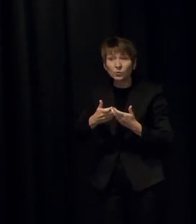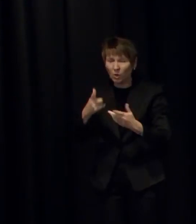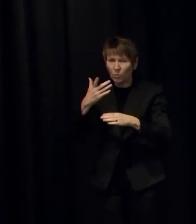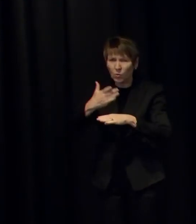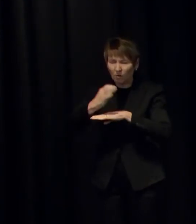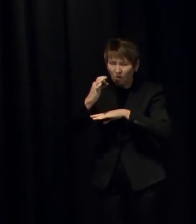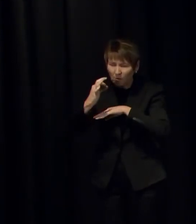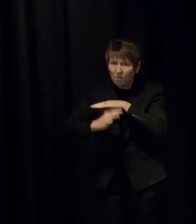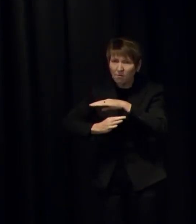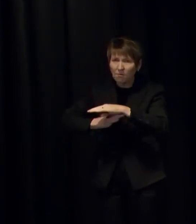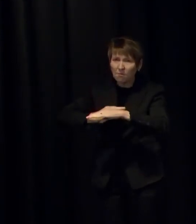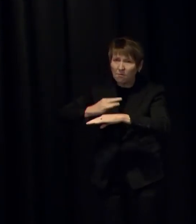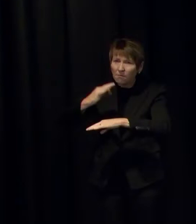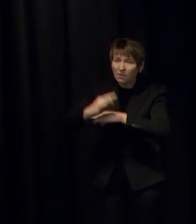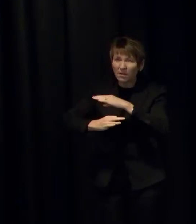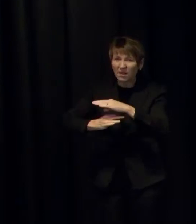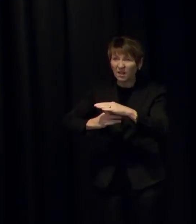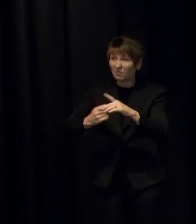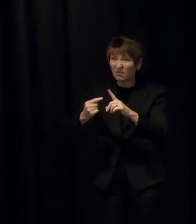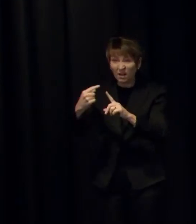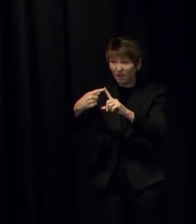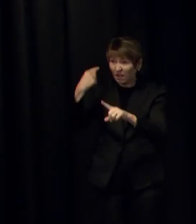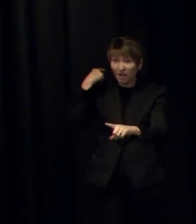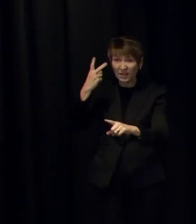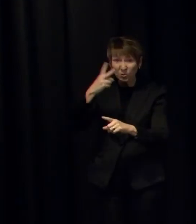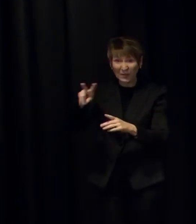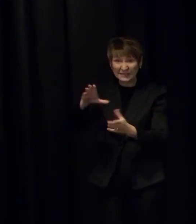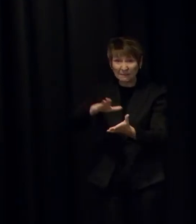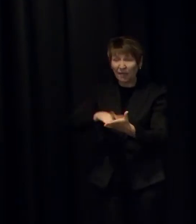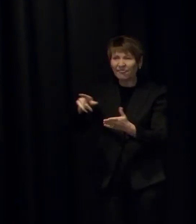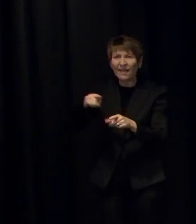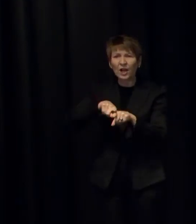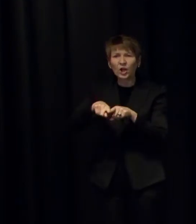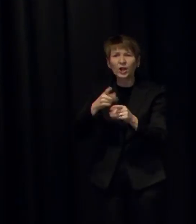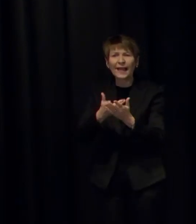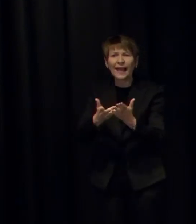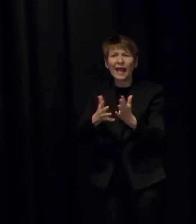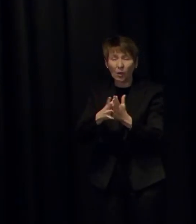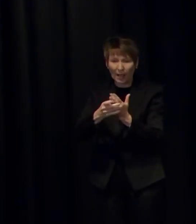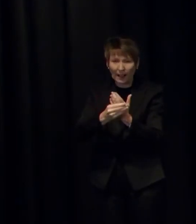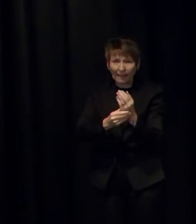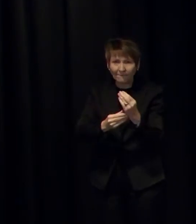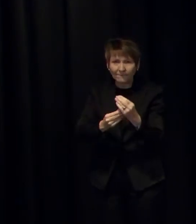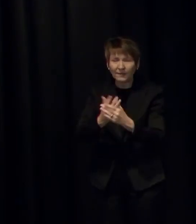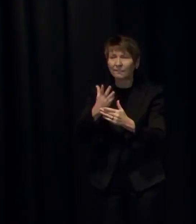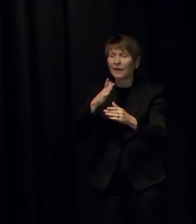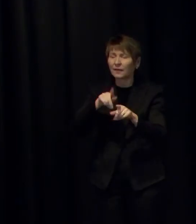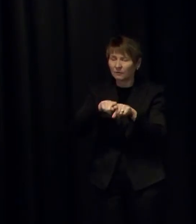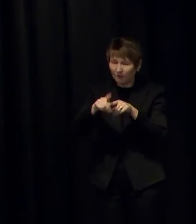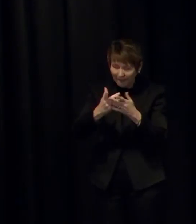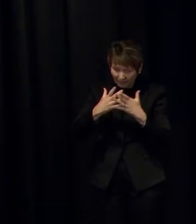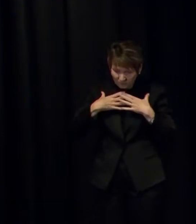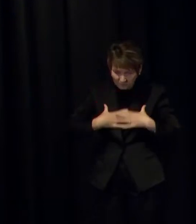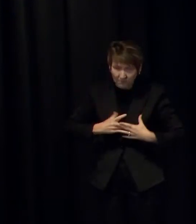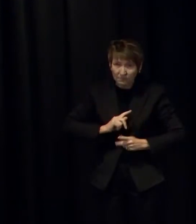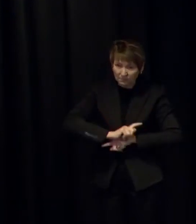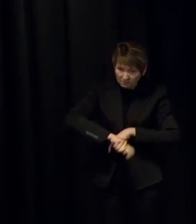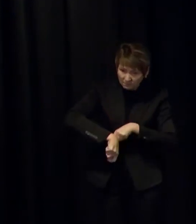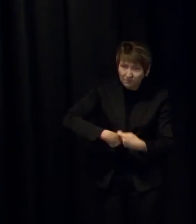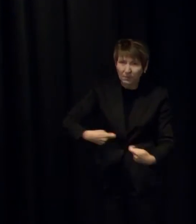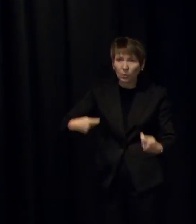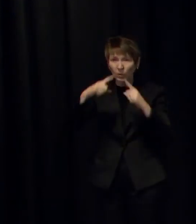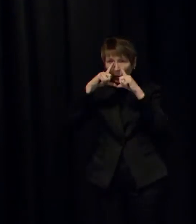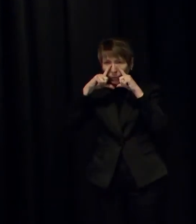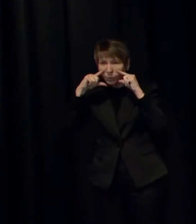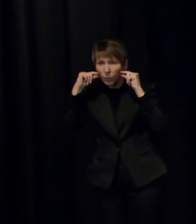they've had, 20 months like no one's ever had. So they're doing a great job, and I'm very proud of them too,